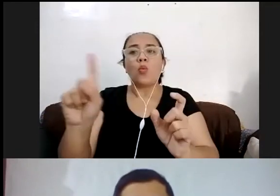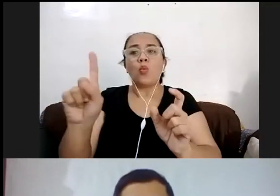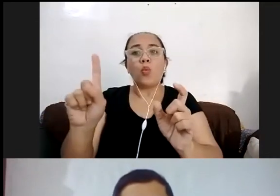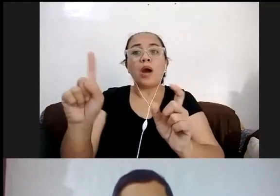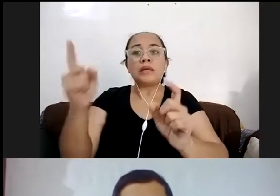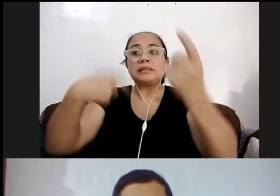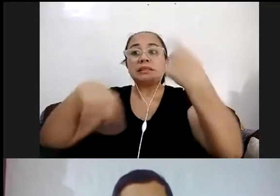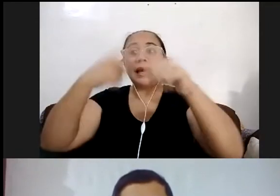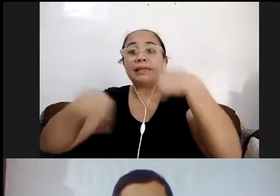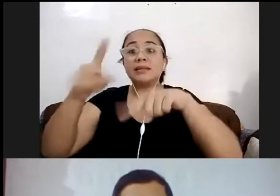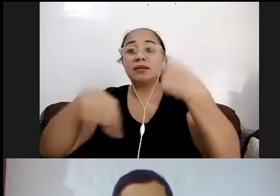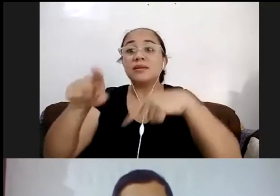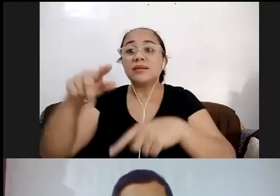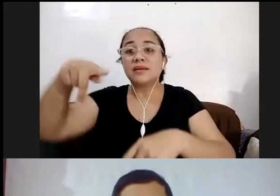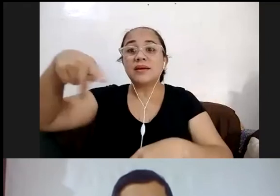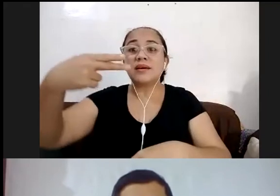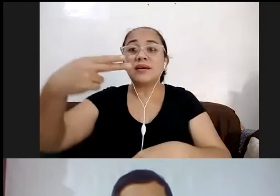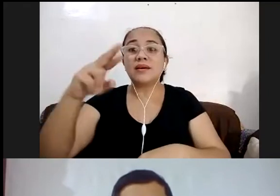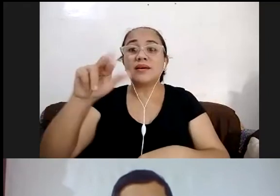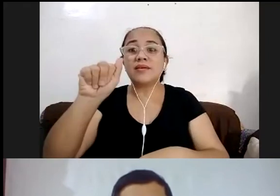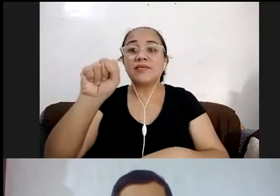is a sign?